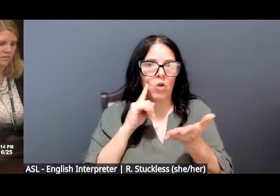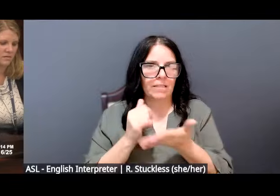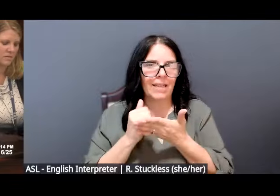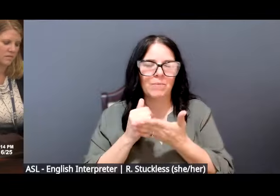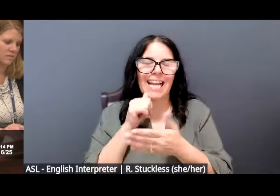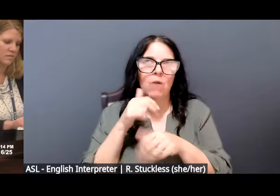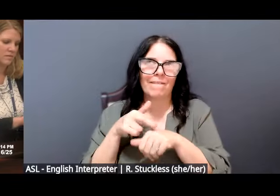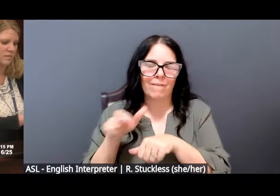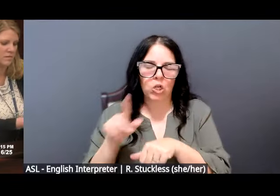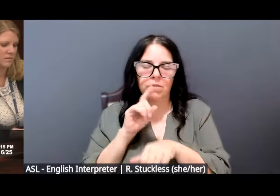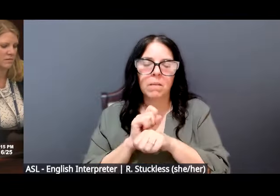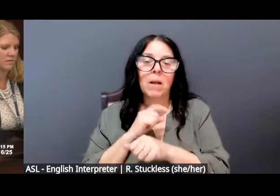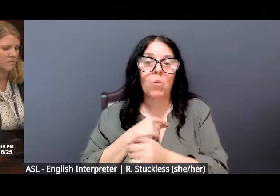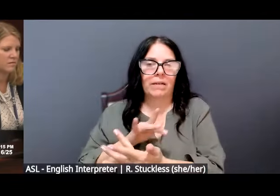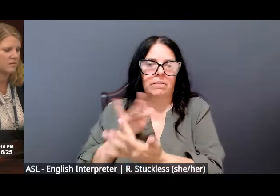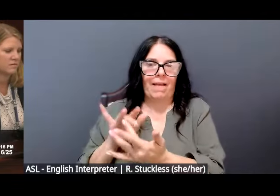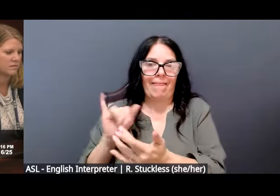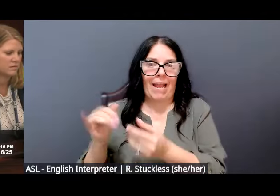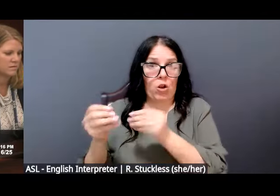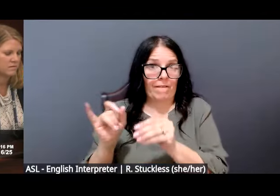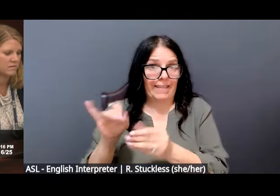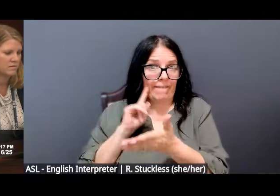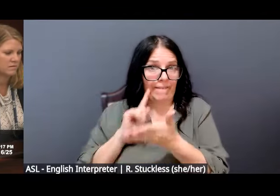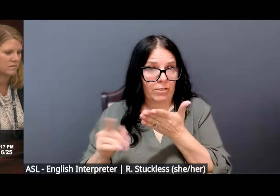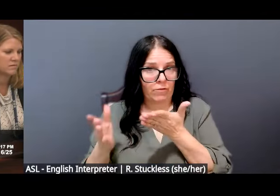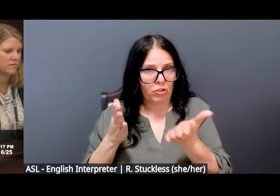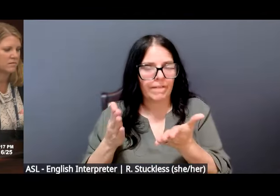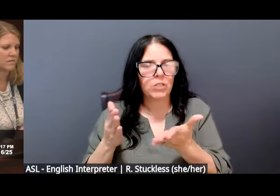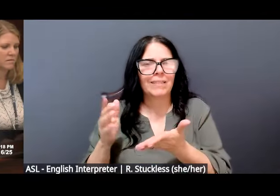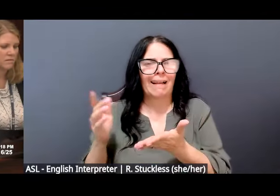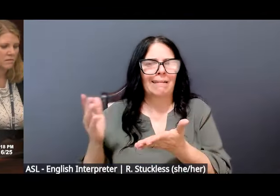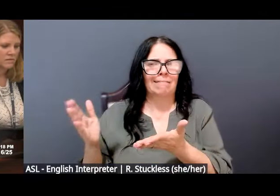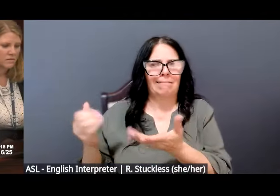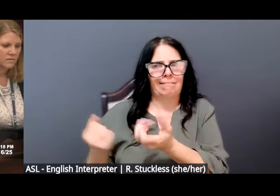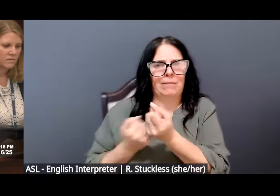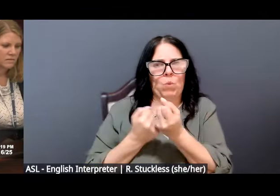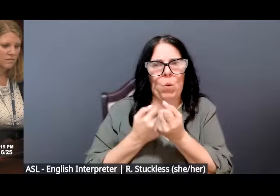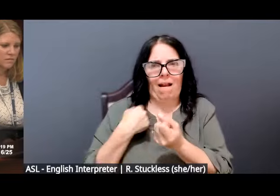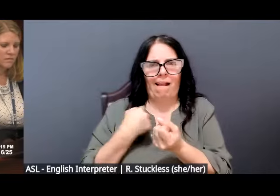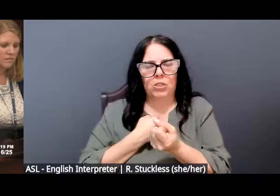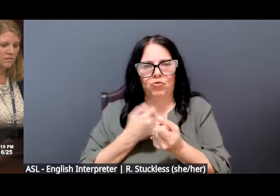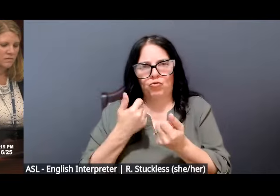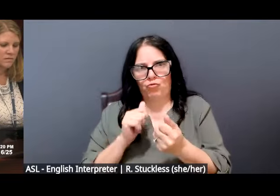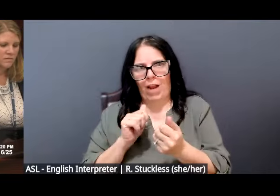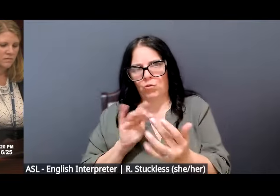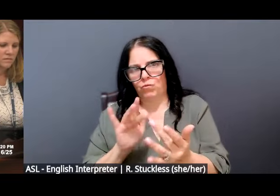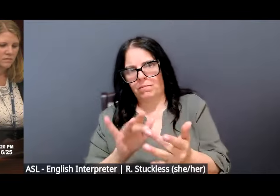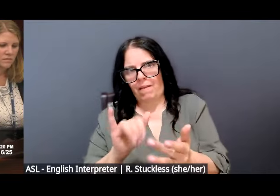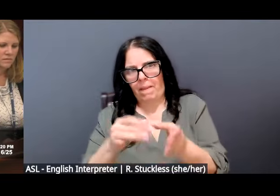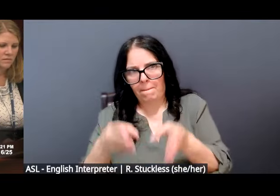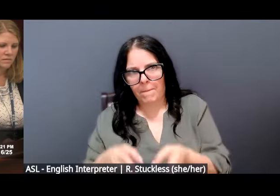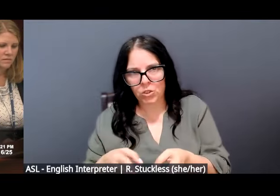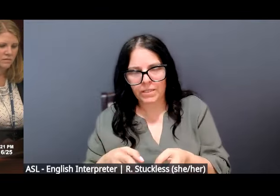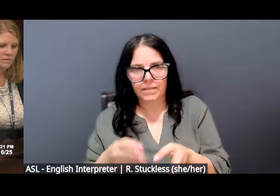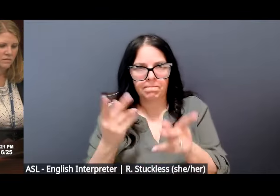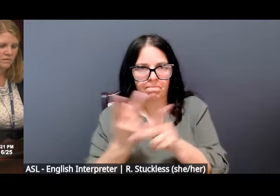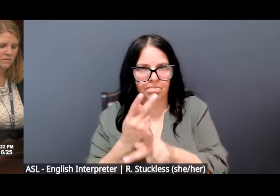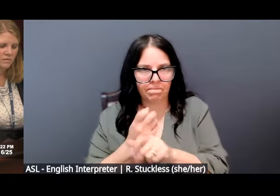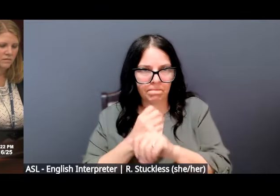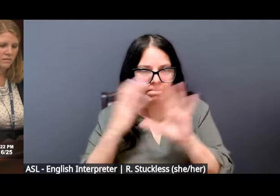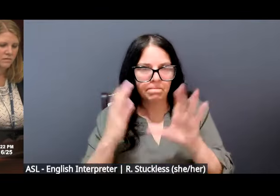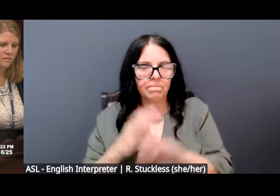to our Office of Investigative Services to get some additional assistance to try to get a hold of this circulator. It's